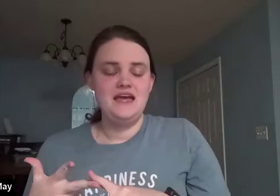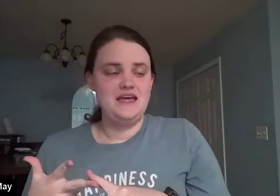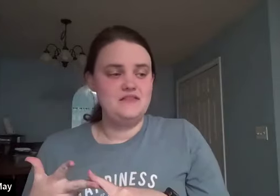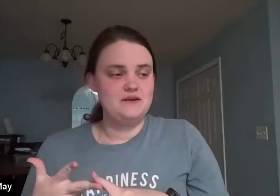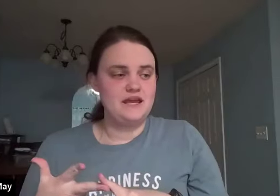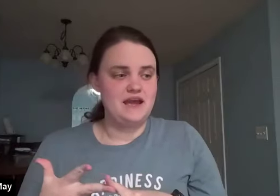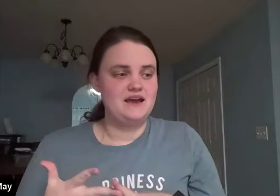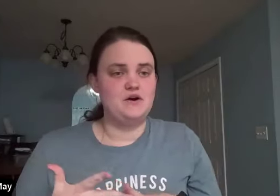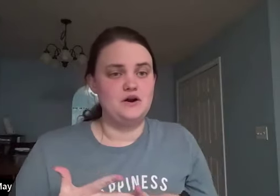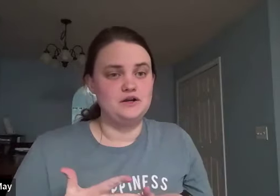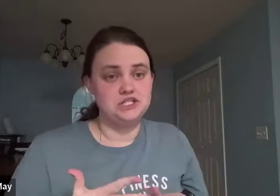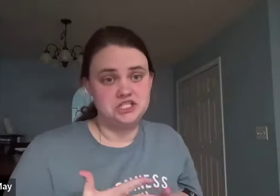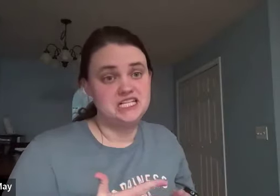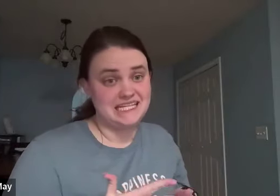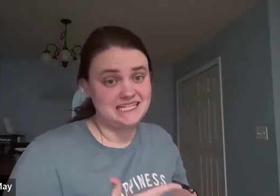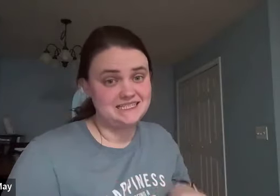And then we had our chicken.